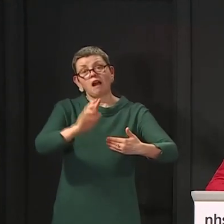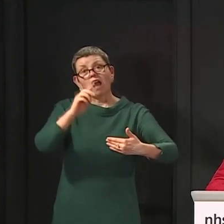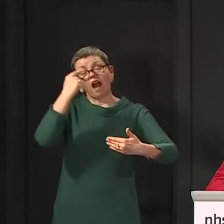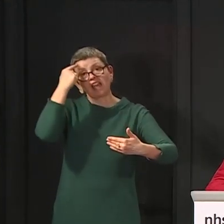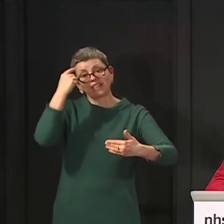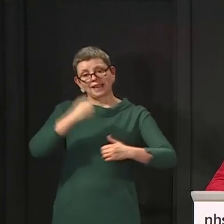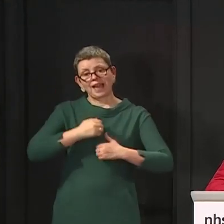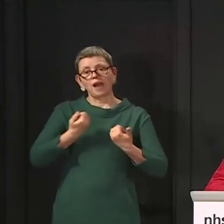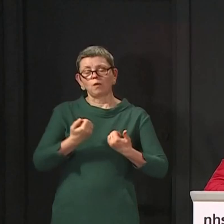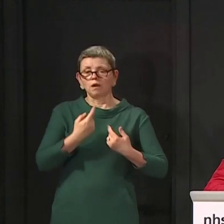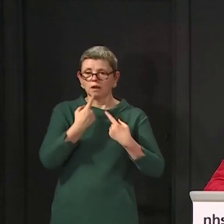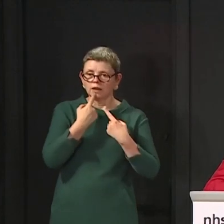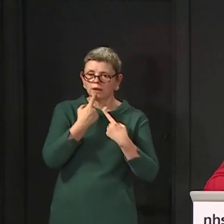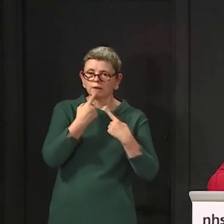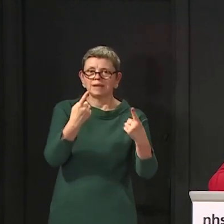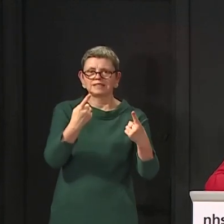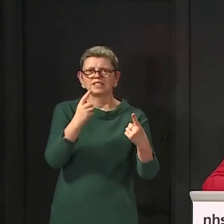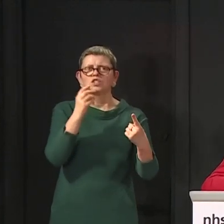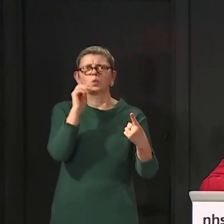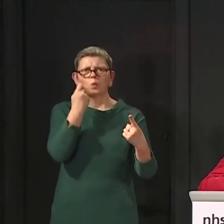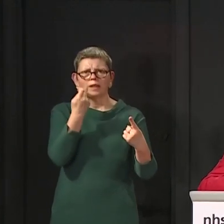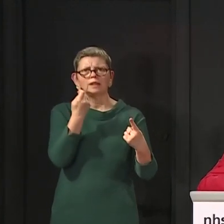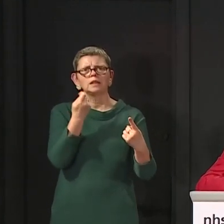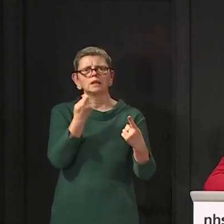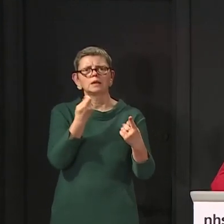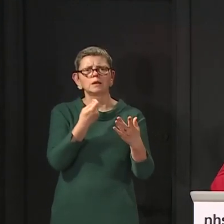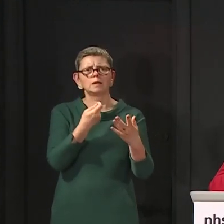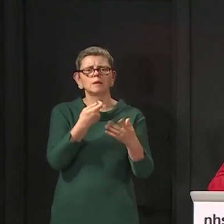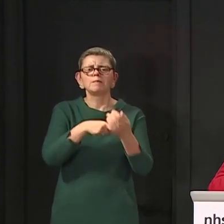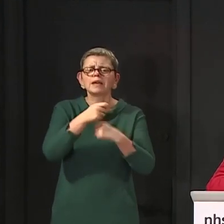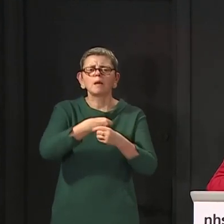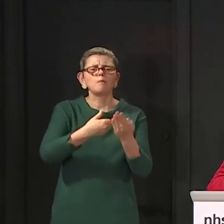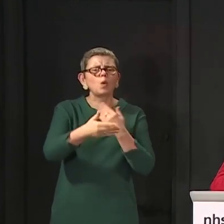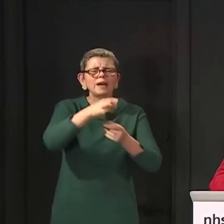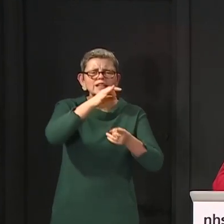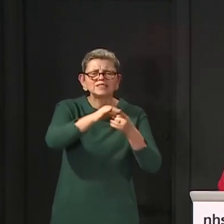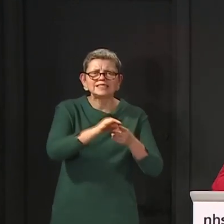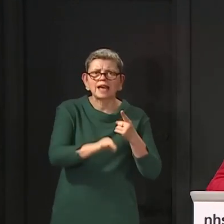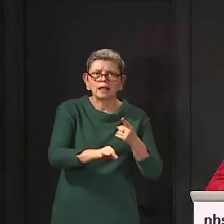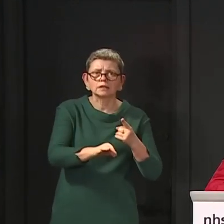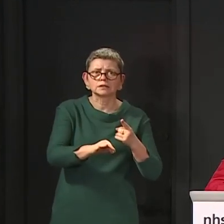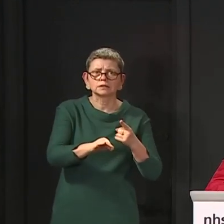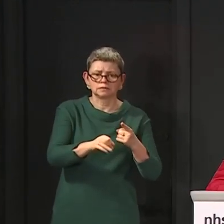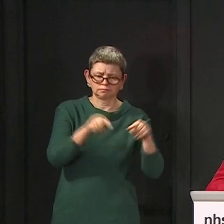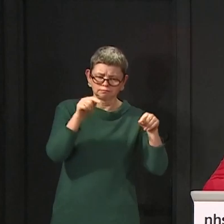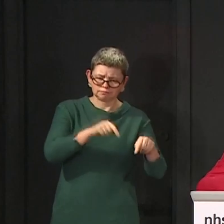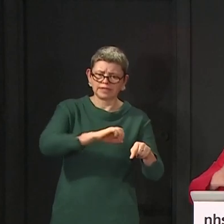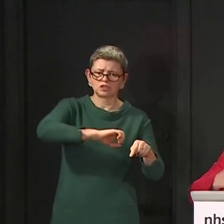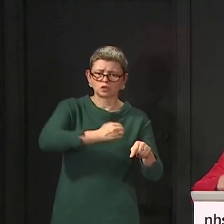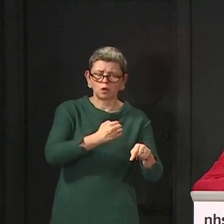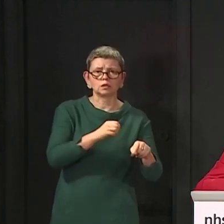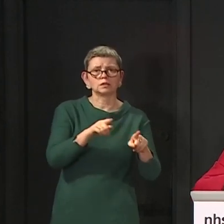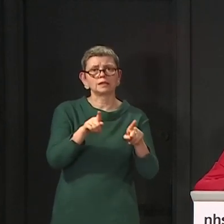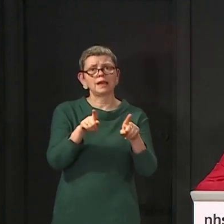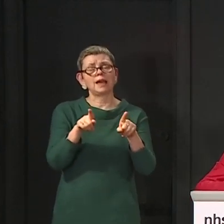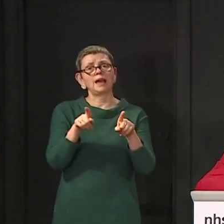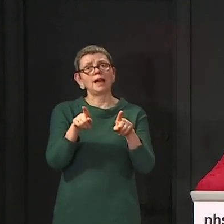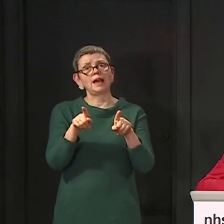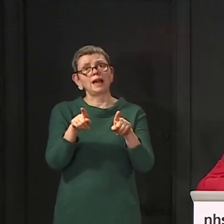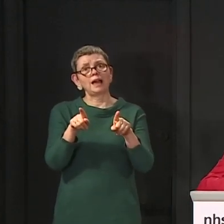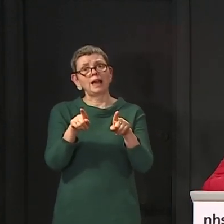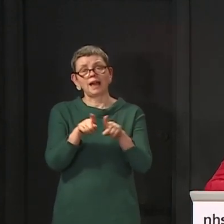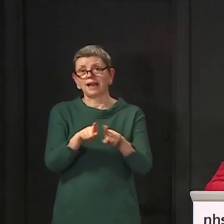our messages will become more nuanced. That will be true within Scotland as we start to lift some of these restrictions, but it may also be true because,